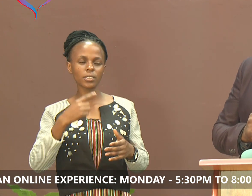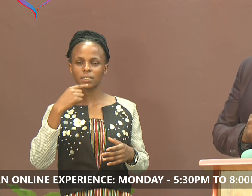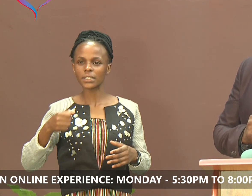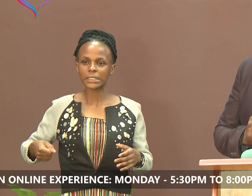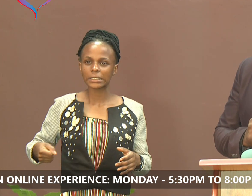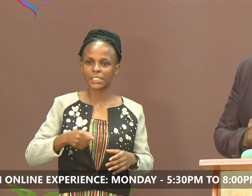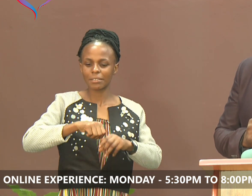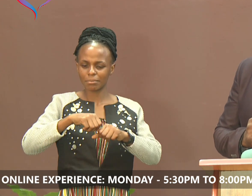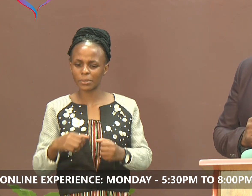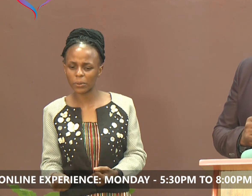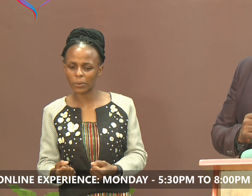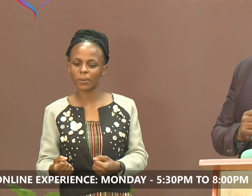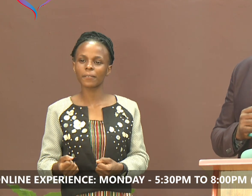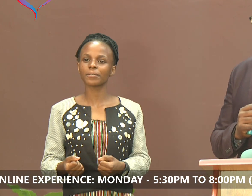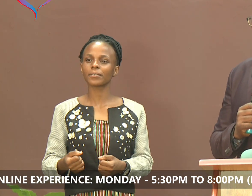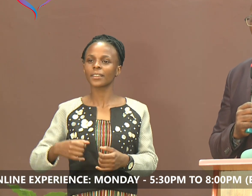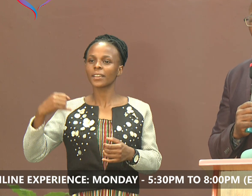chakola,